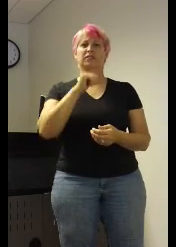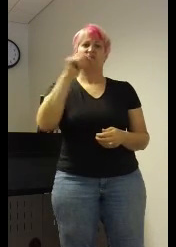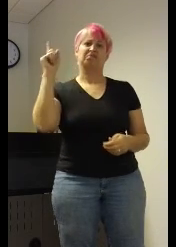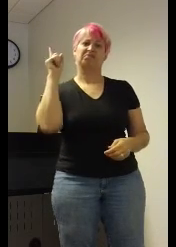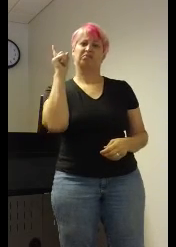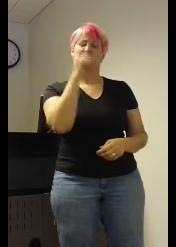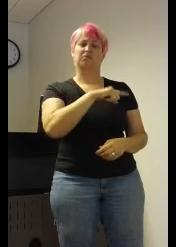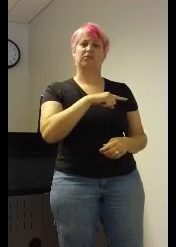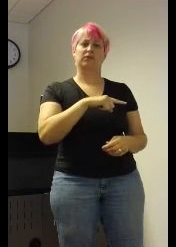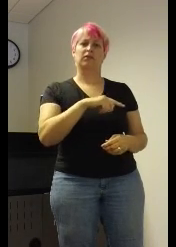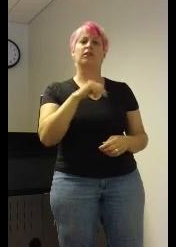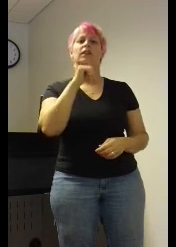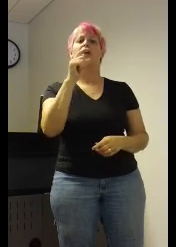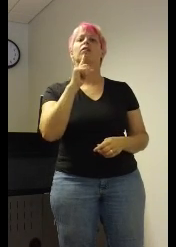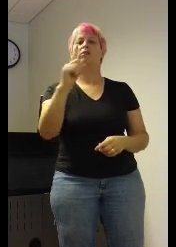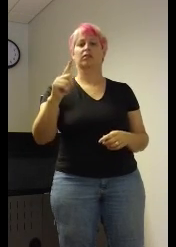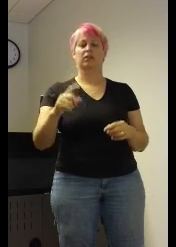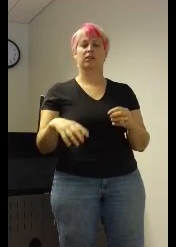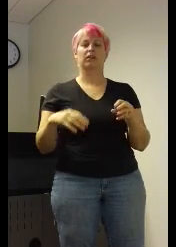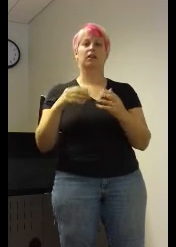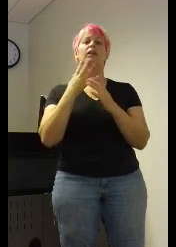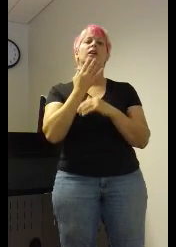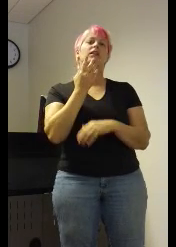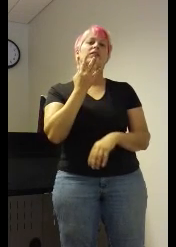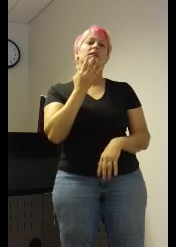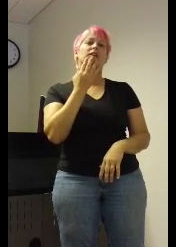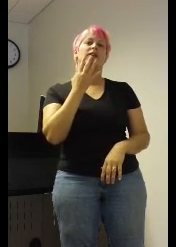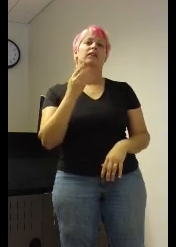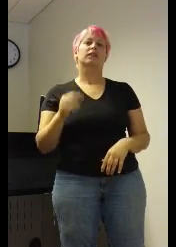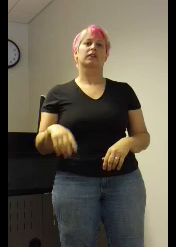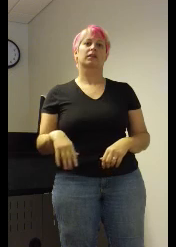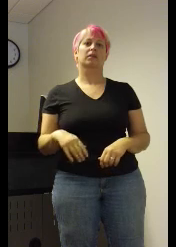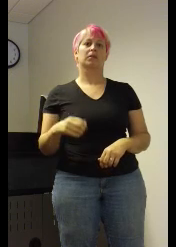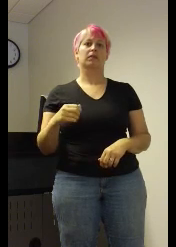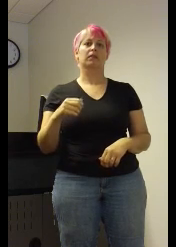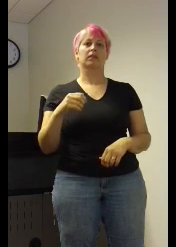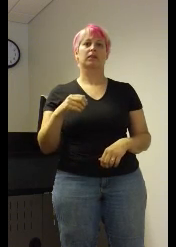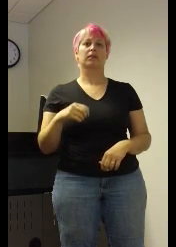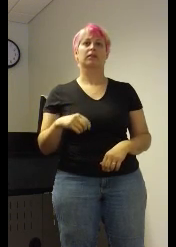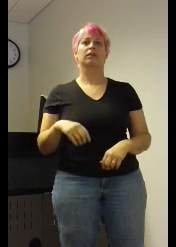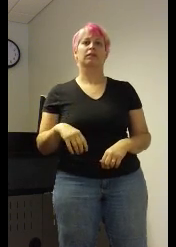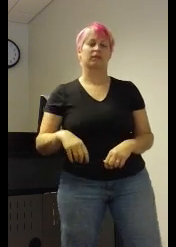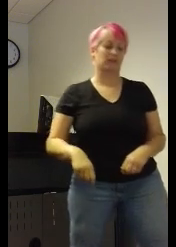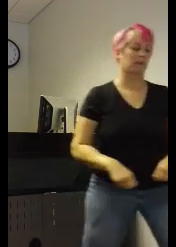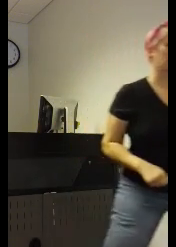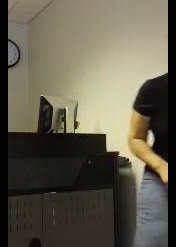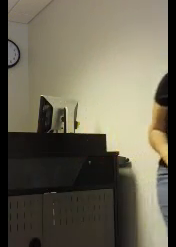an effect. There is an absolute possibility. Child neglect, especially in orphan